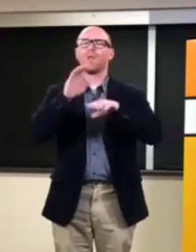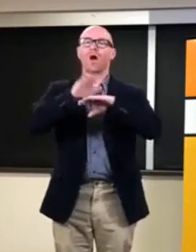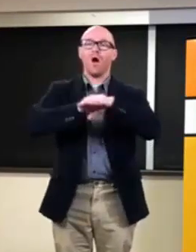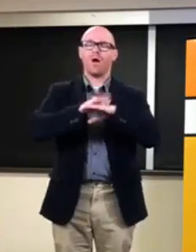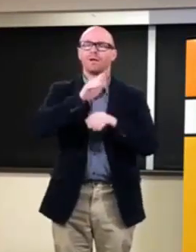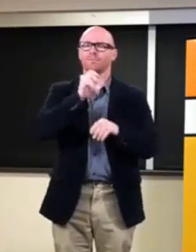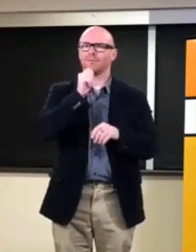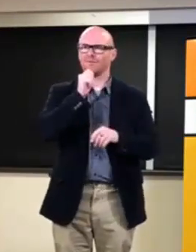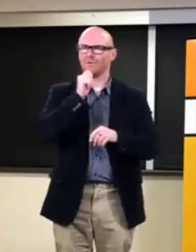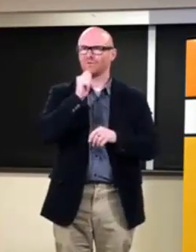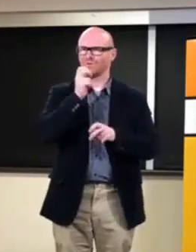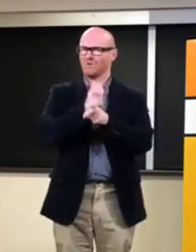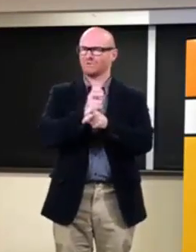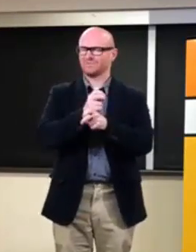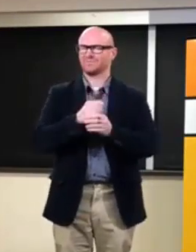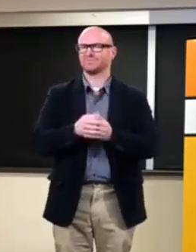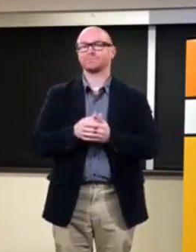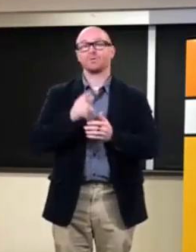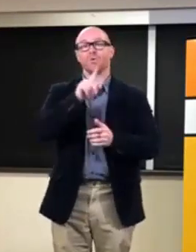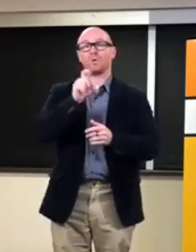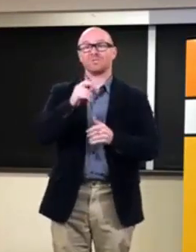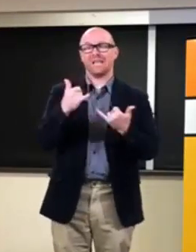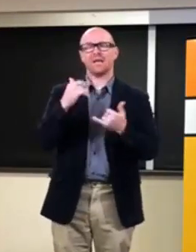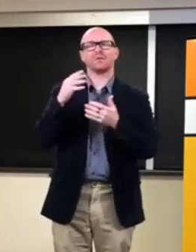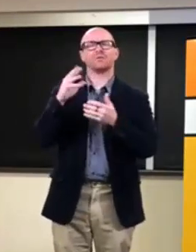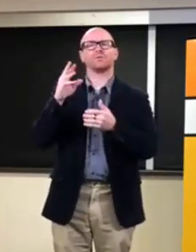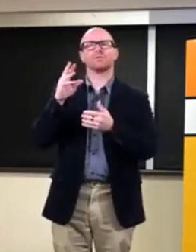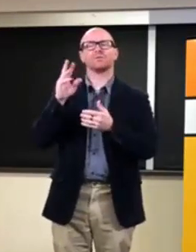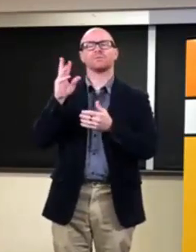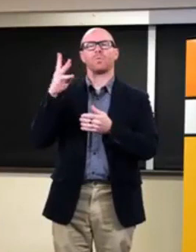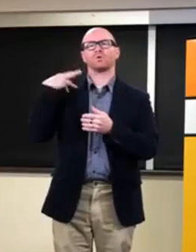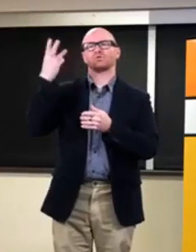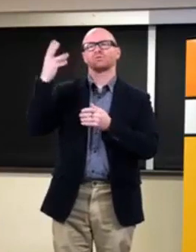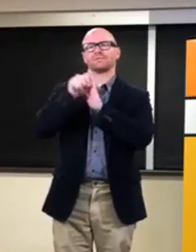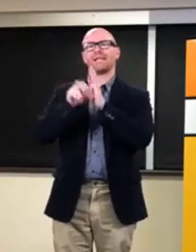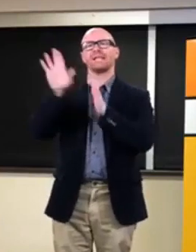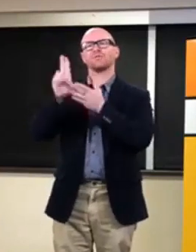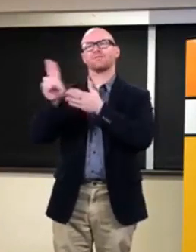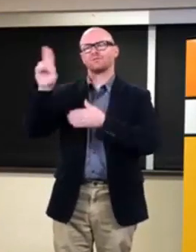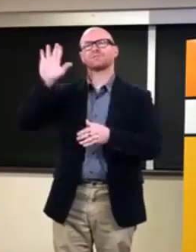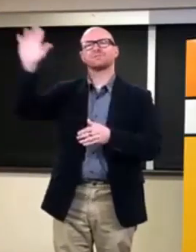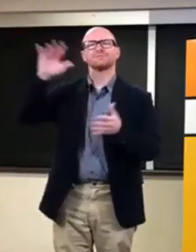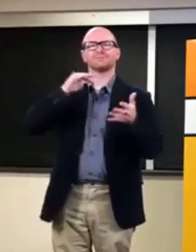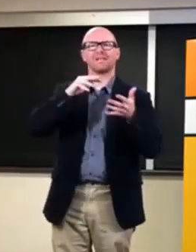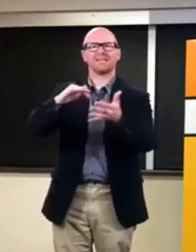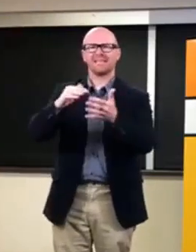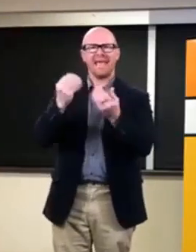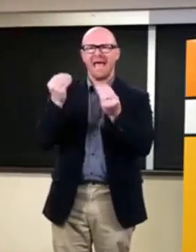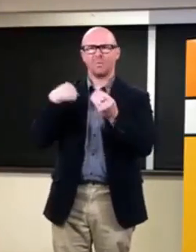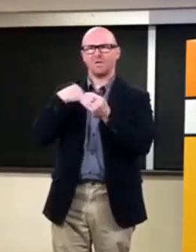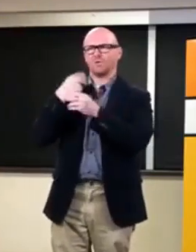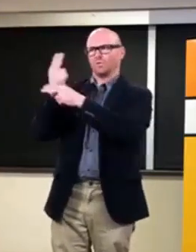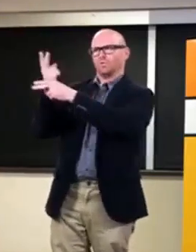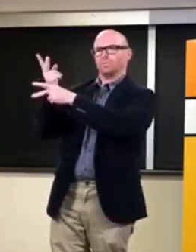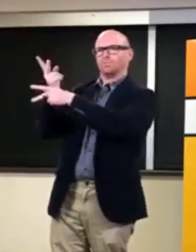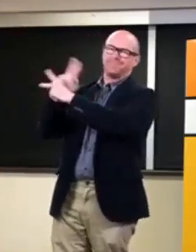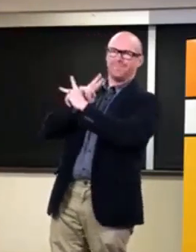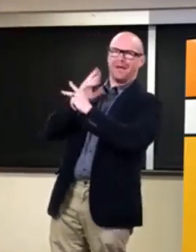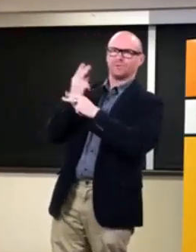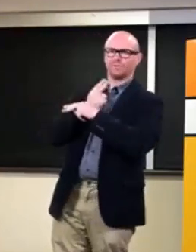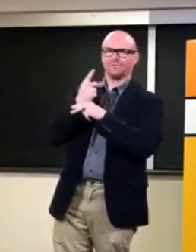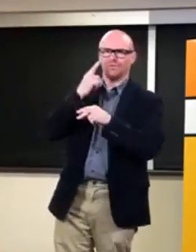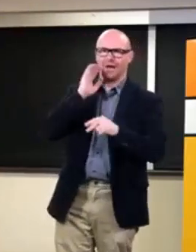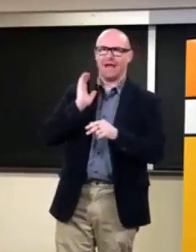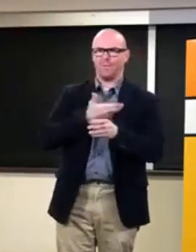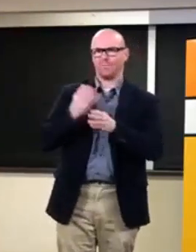Angela, go ahead. That's okay. So the question is about the University of Washington model. How are we using that in our own planning, and do we have our own models in